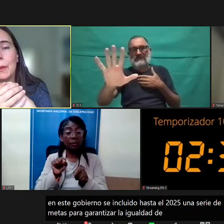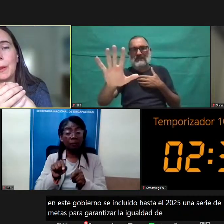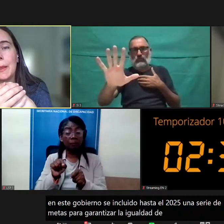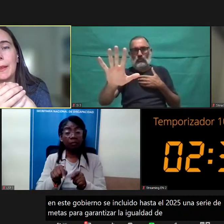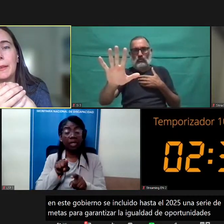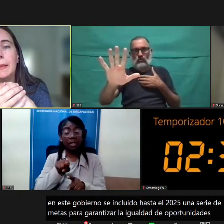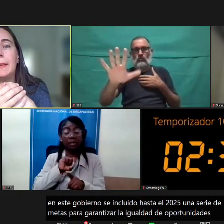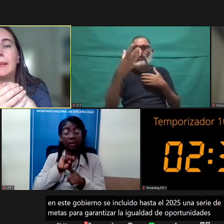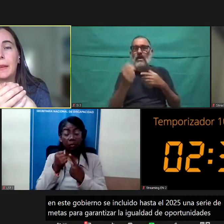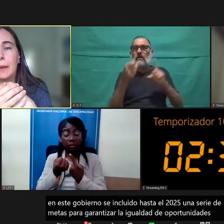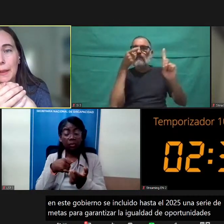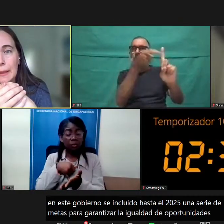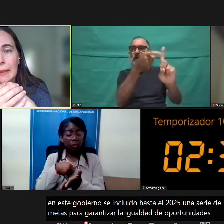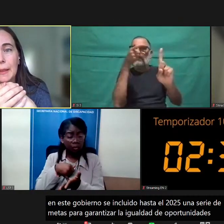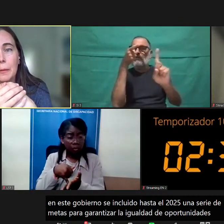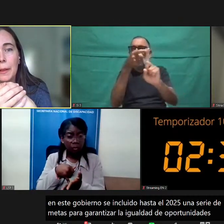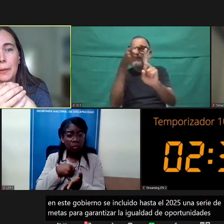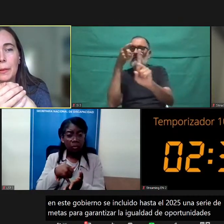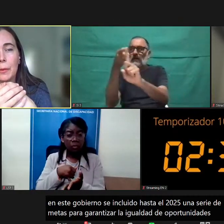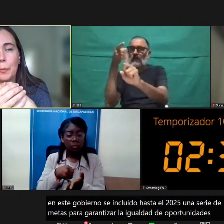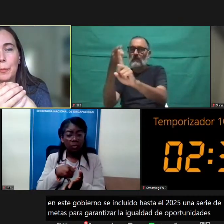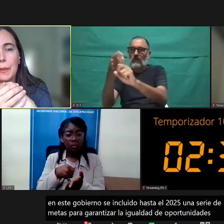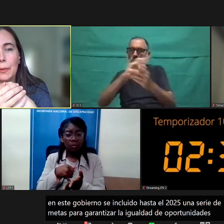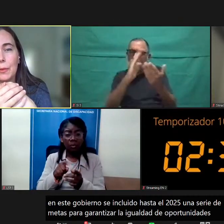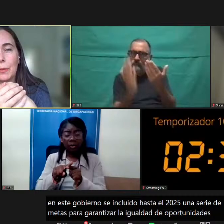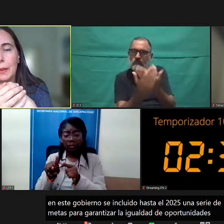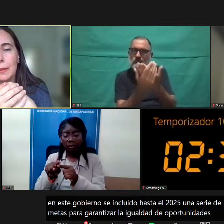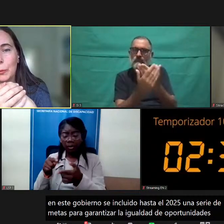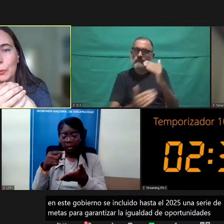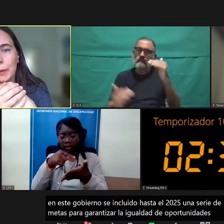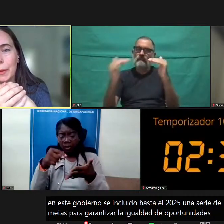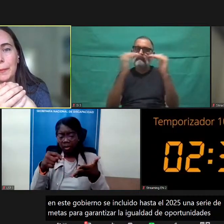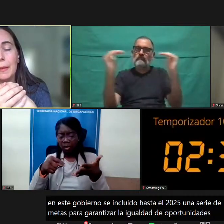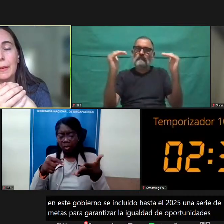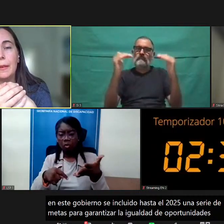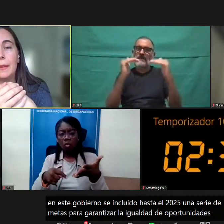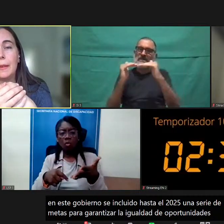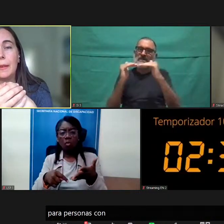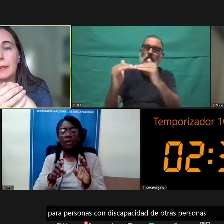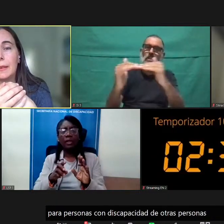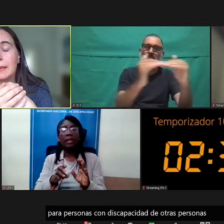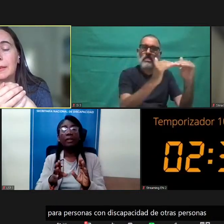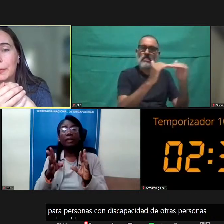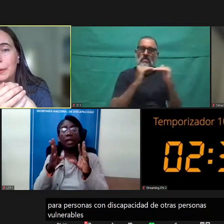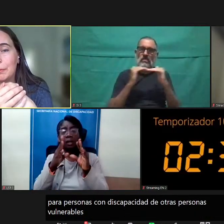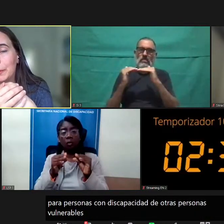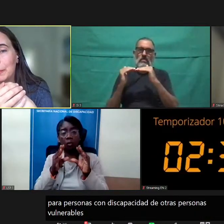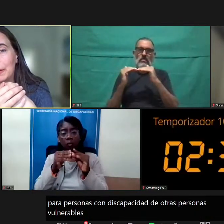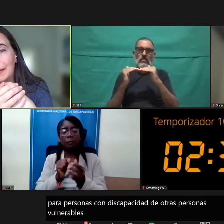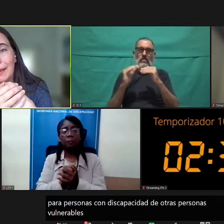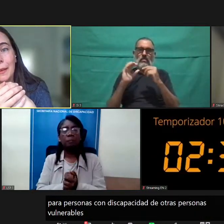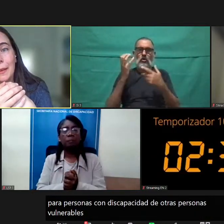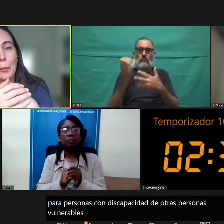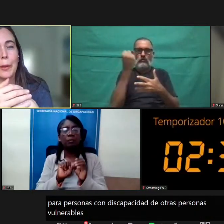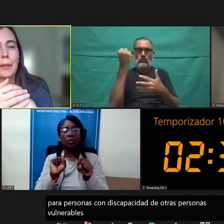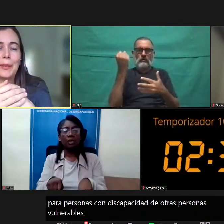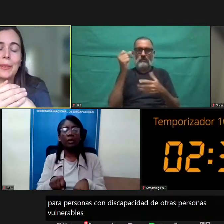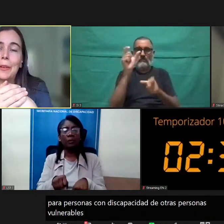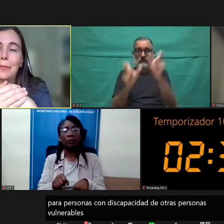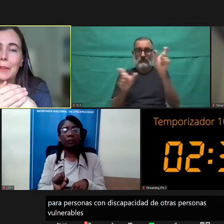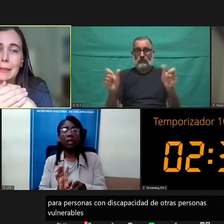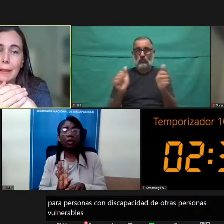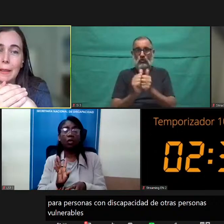disabilities and other vulnerable populations in line of with the commitments of this summit among